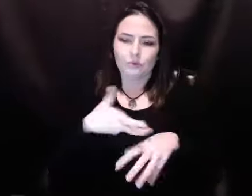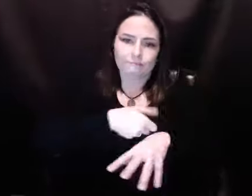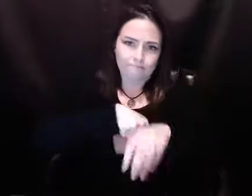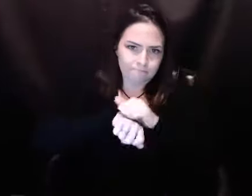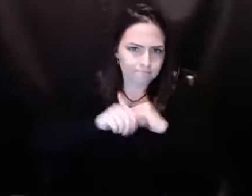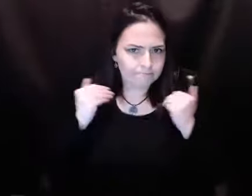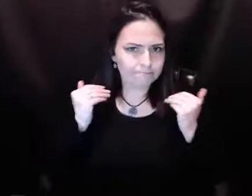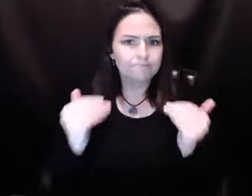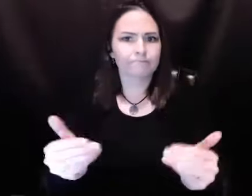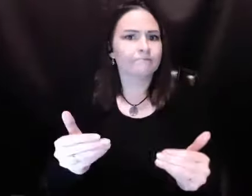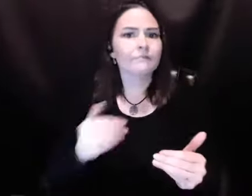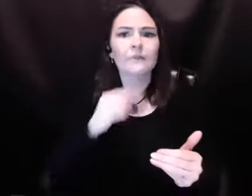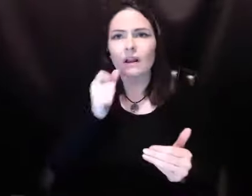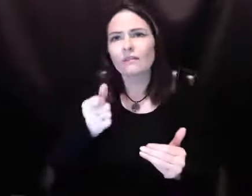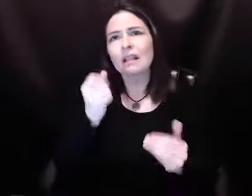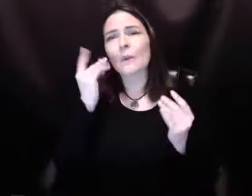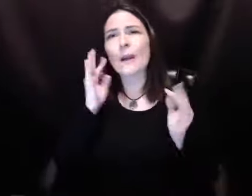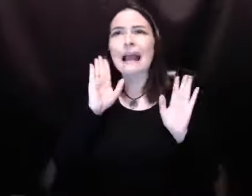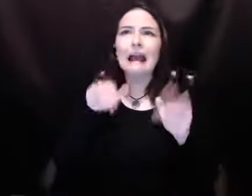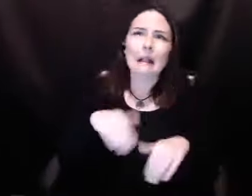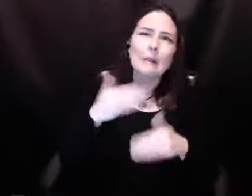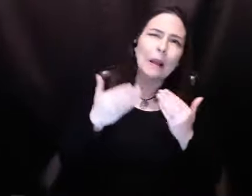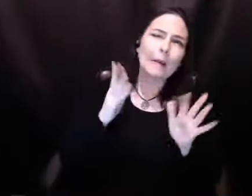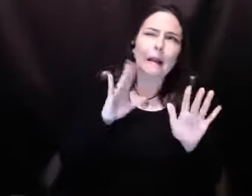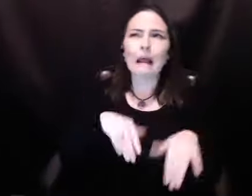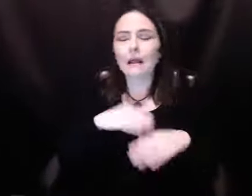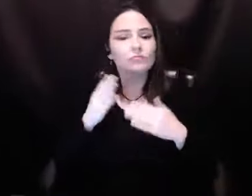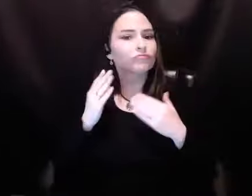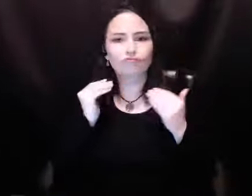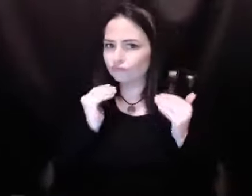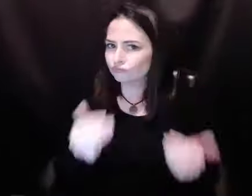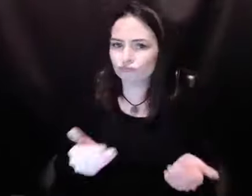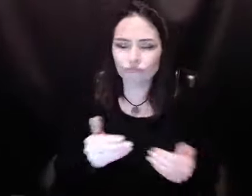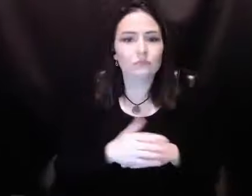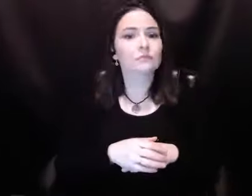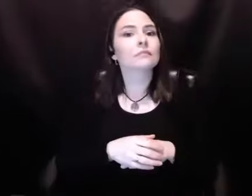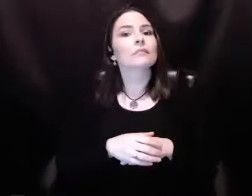negatives. I love the principles of the steps.